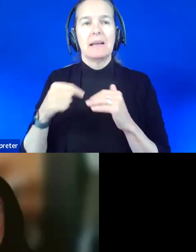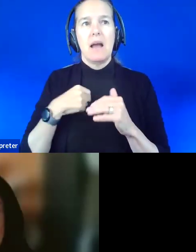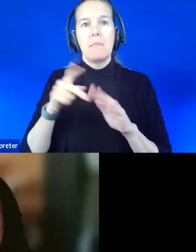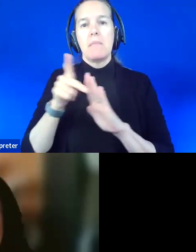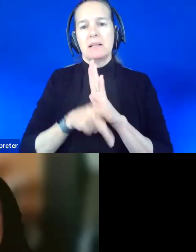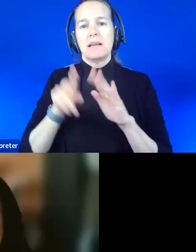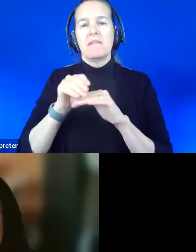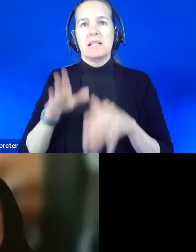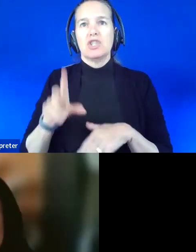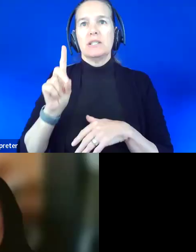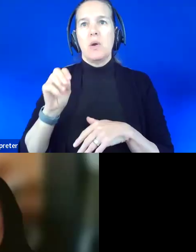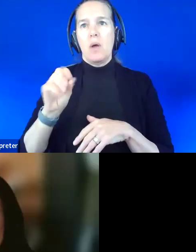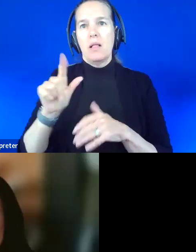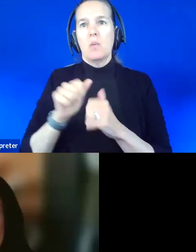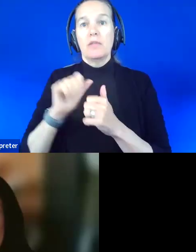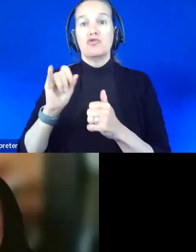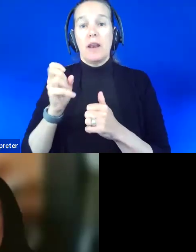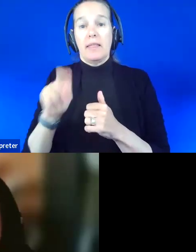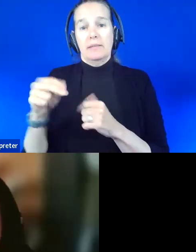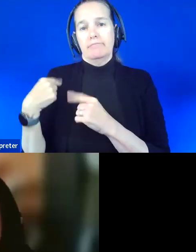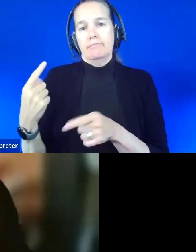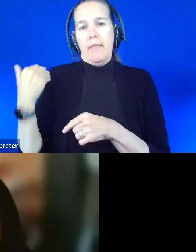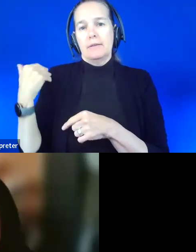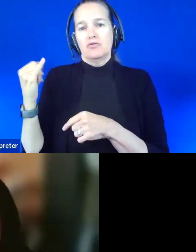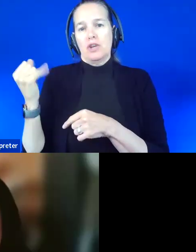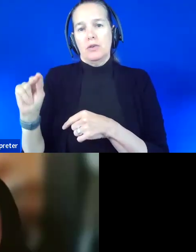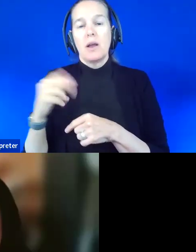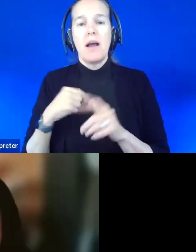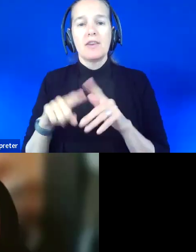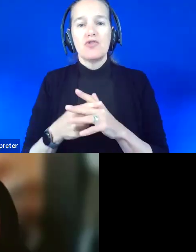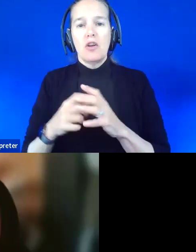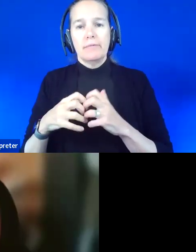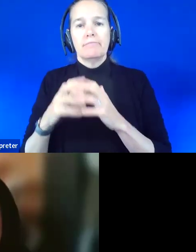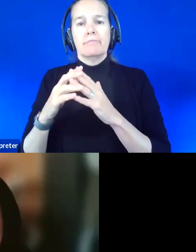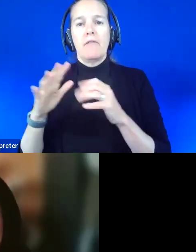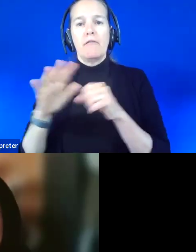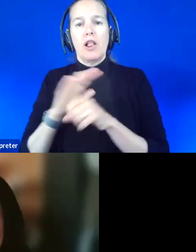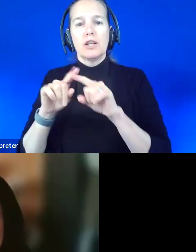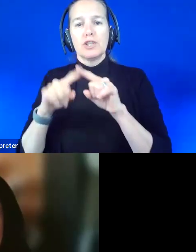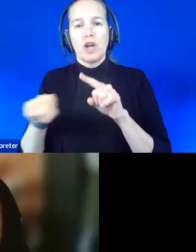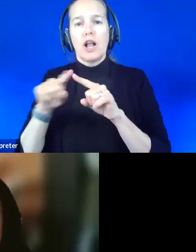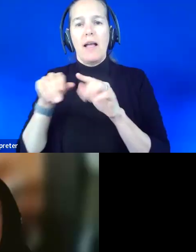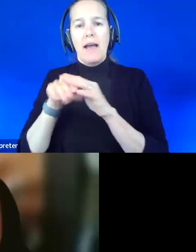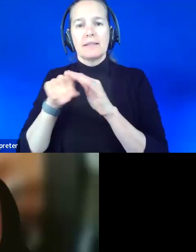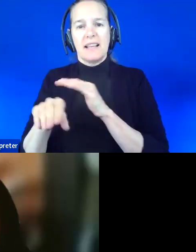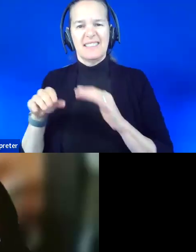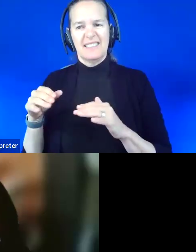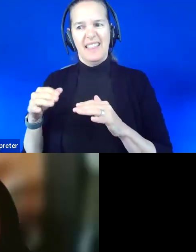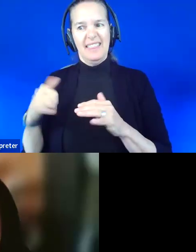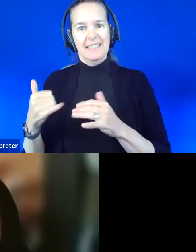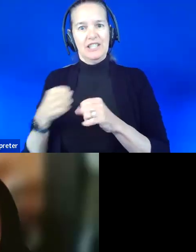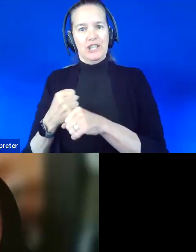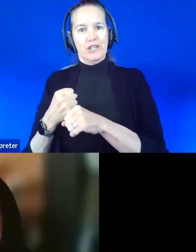at DOL with Jonathan since last January, and I started Full Circle Access earlier this year, which is the